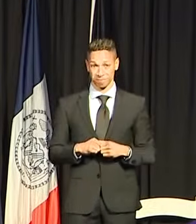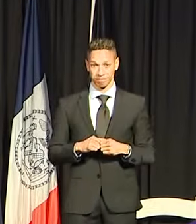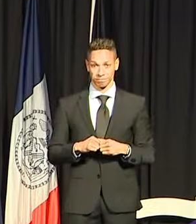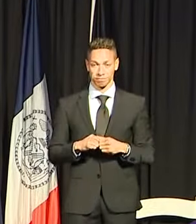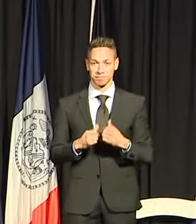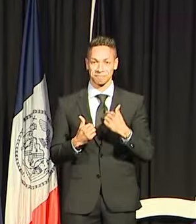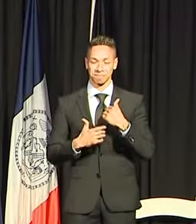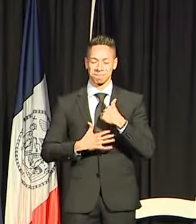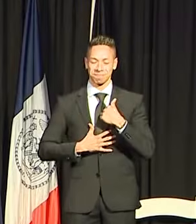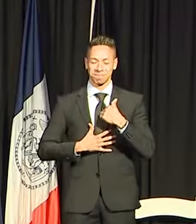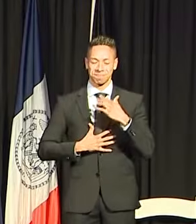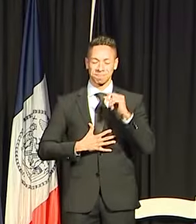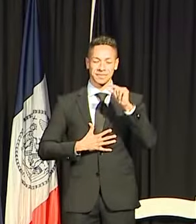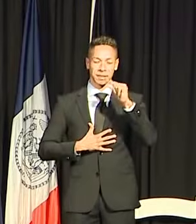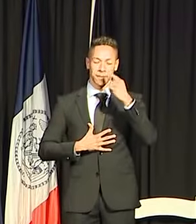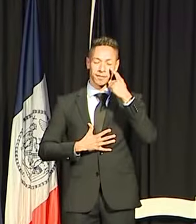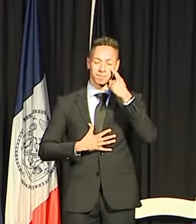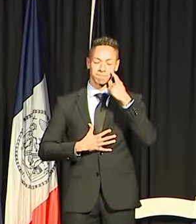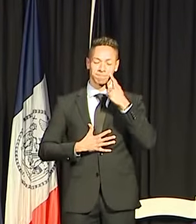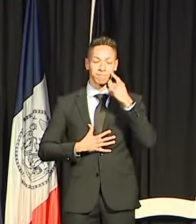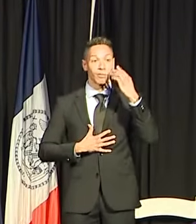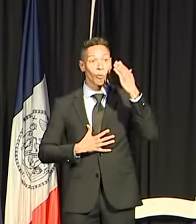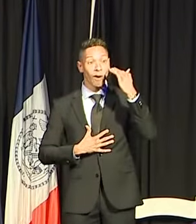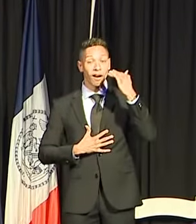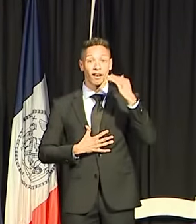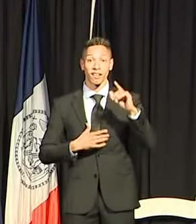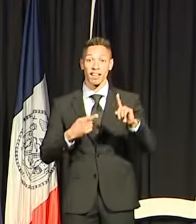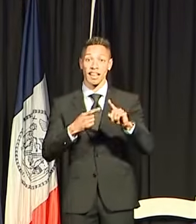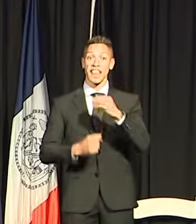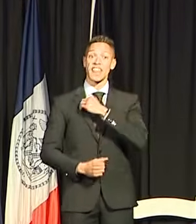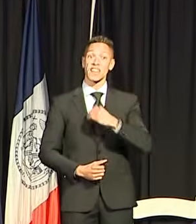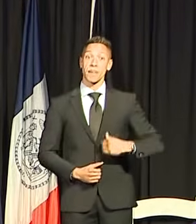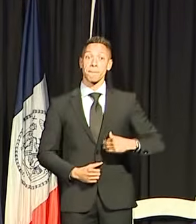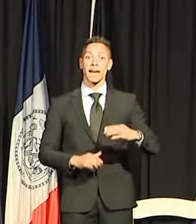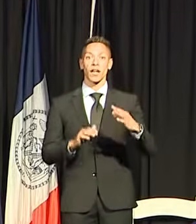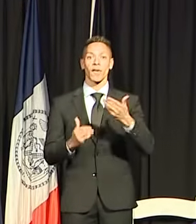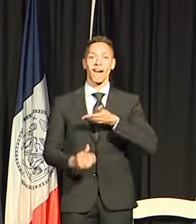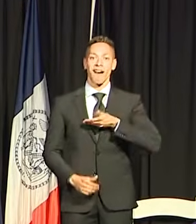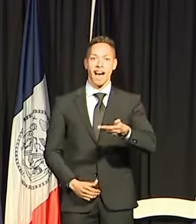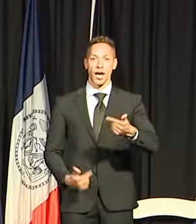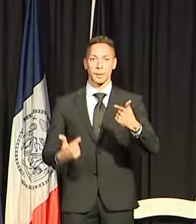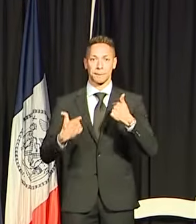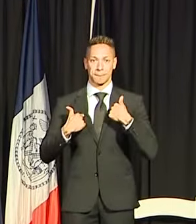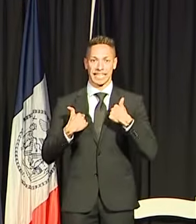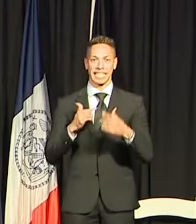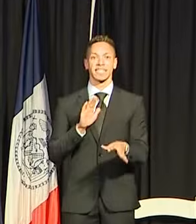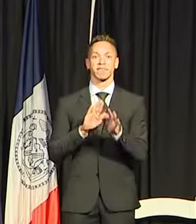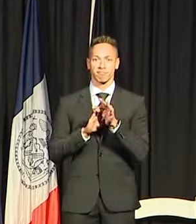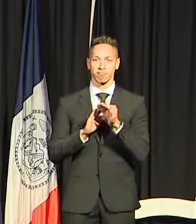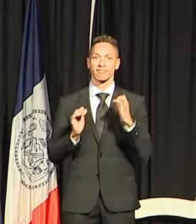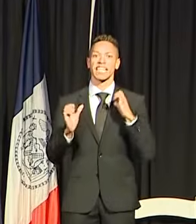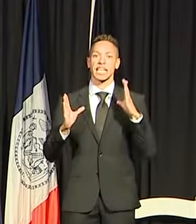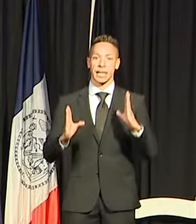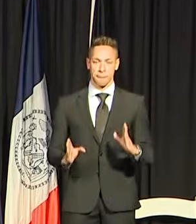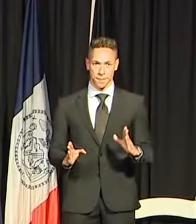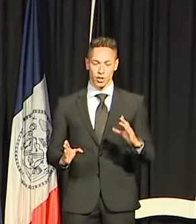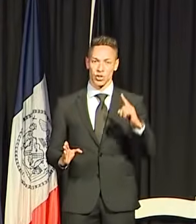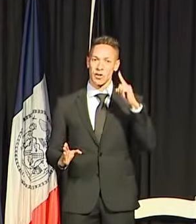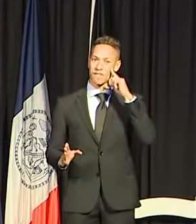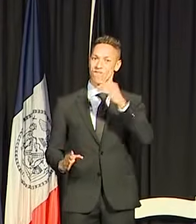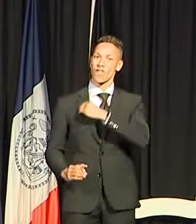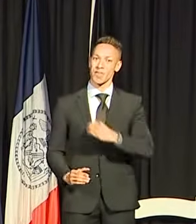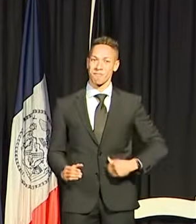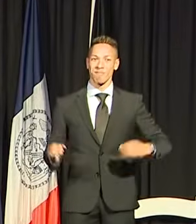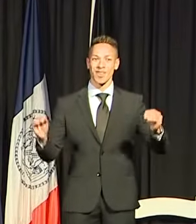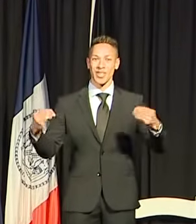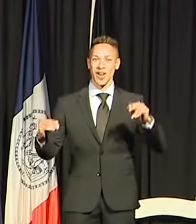I'm getting a little misty-eyed because the mayor hired me to be the commissioner for the